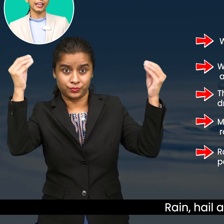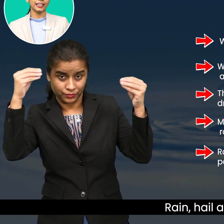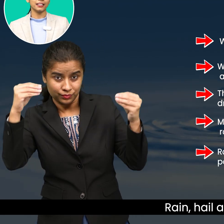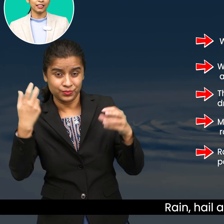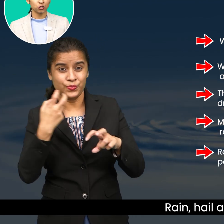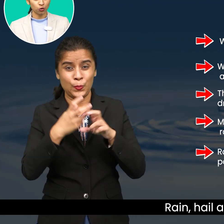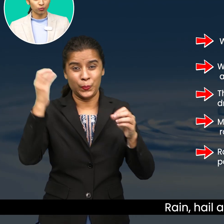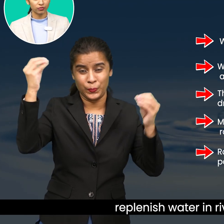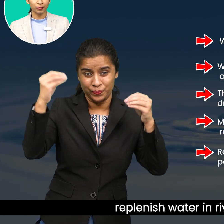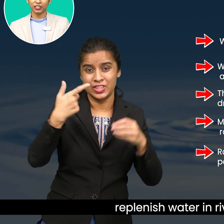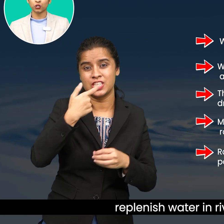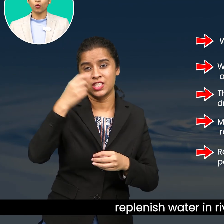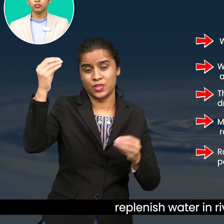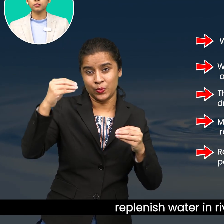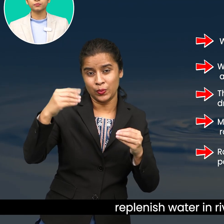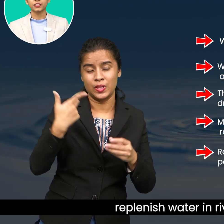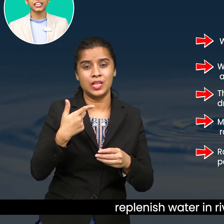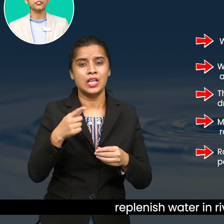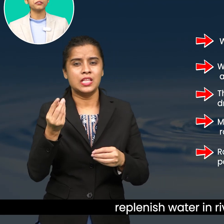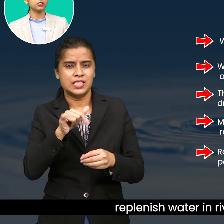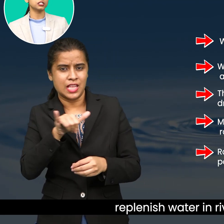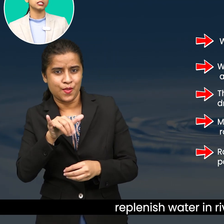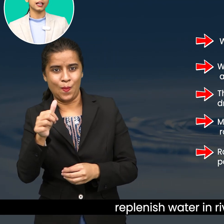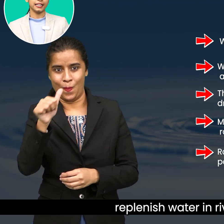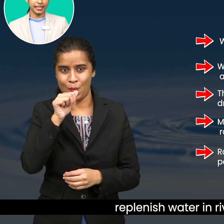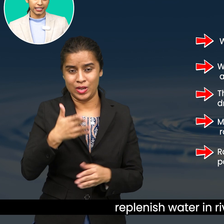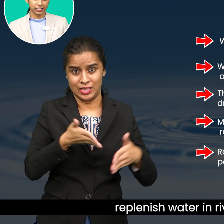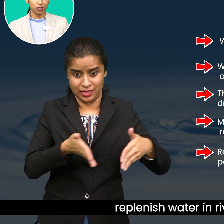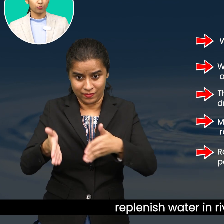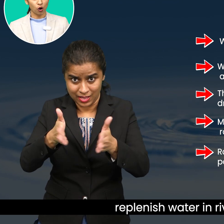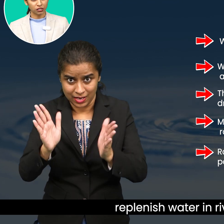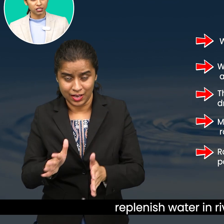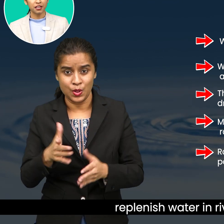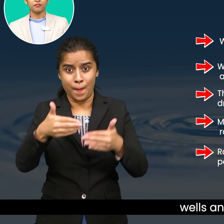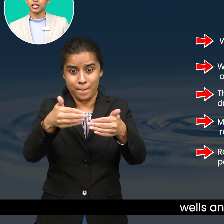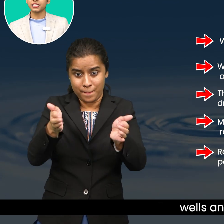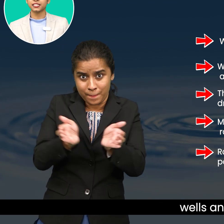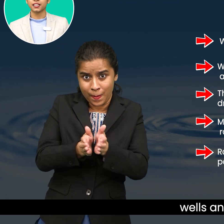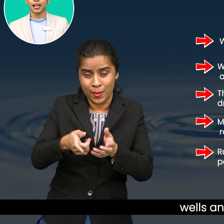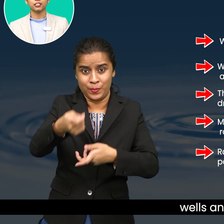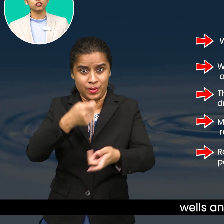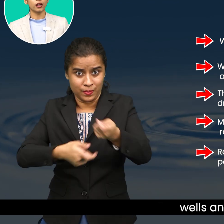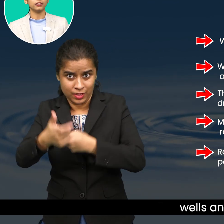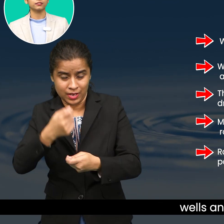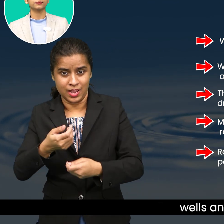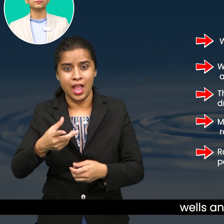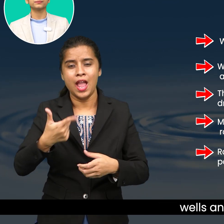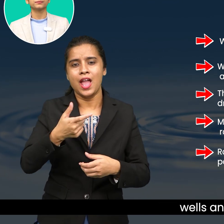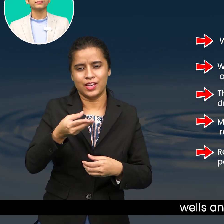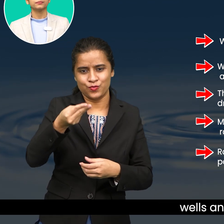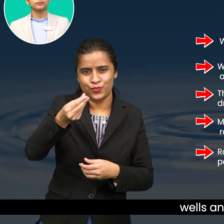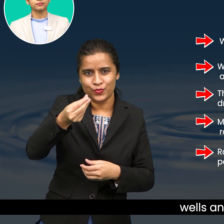Rain, hail, and snow replenish water in rivers, lakes, ponds, wells, and soil.